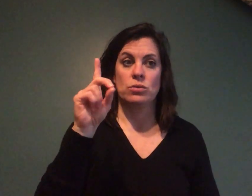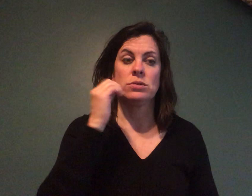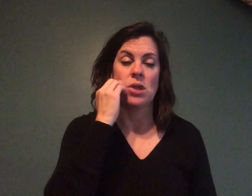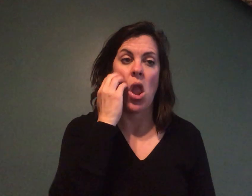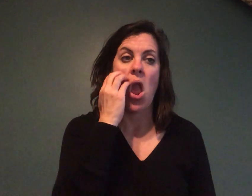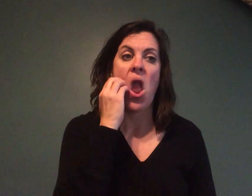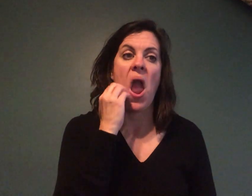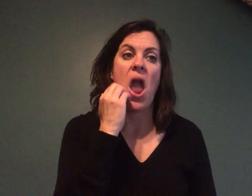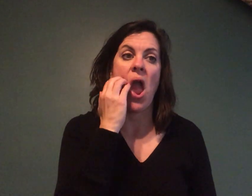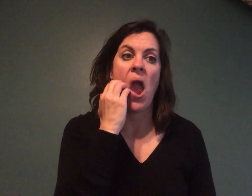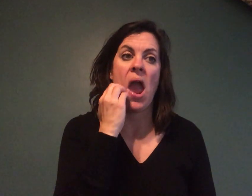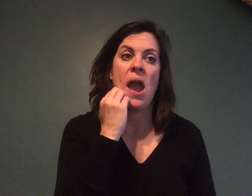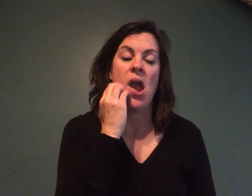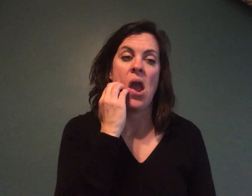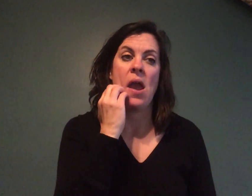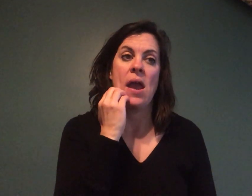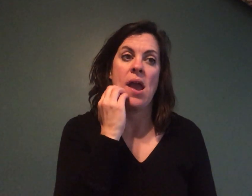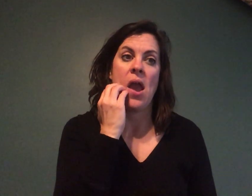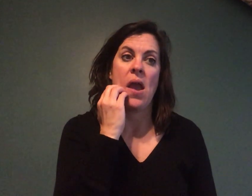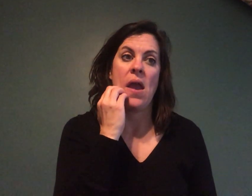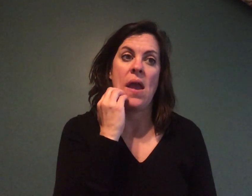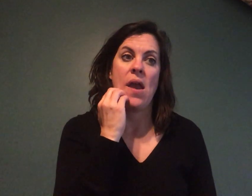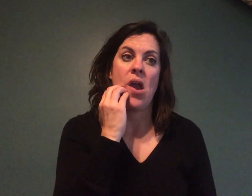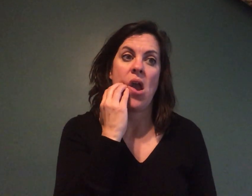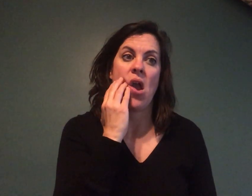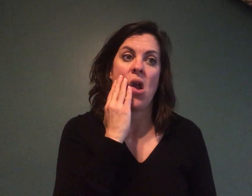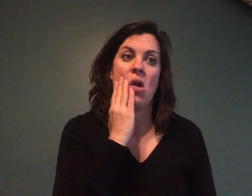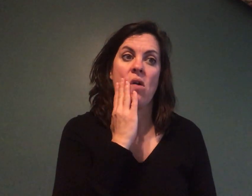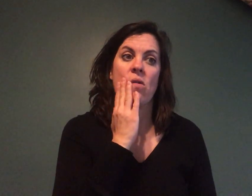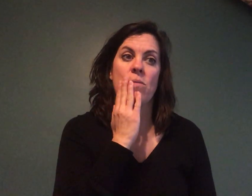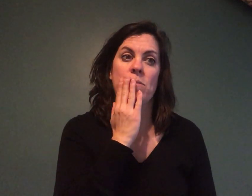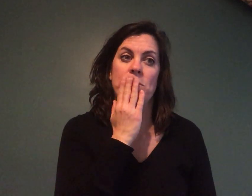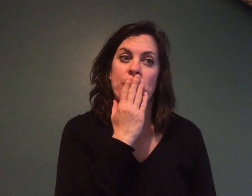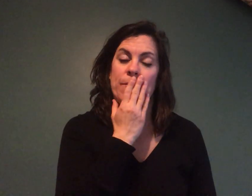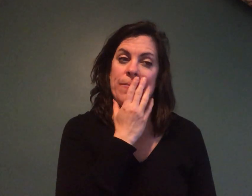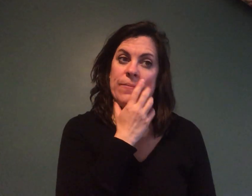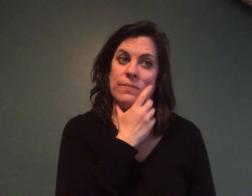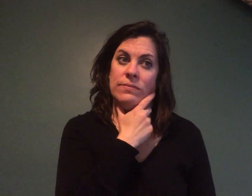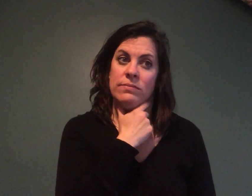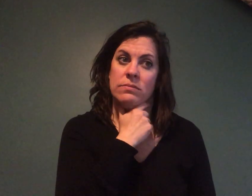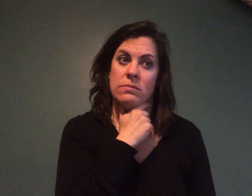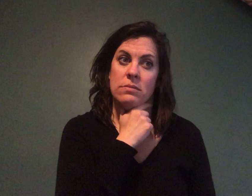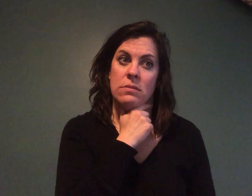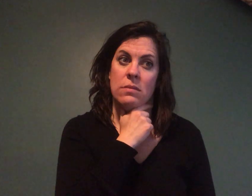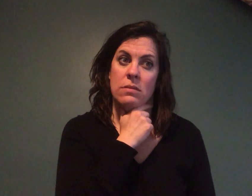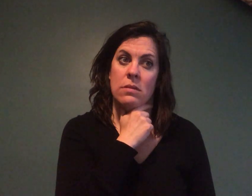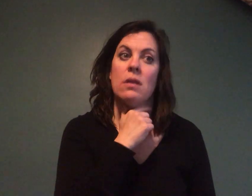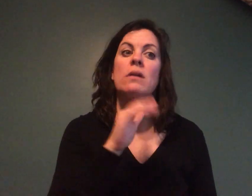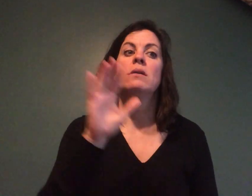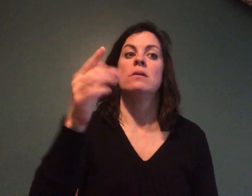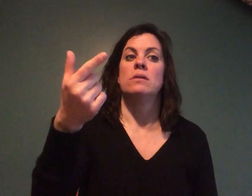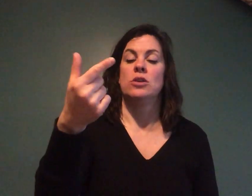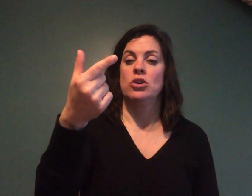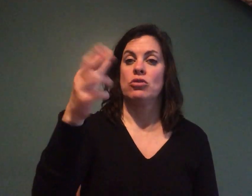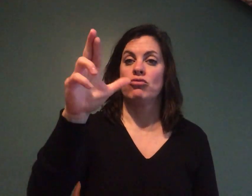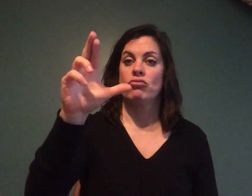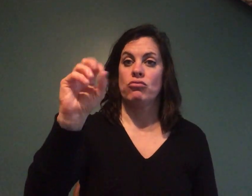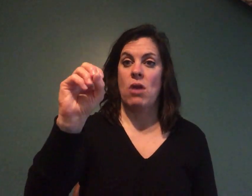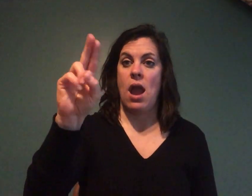the grounding conductor. So if that's the grounding conductor and the black is the ungrounded conductor, then what's the white wire